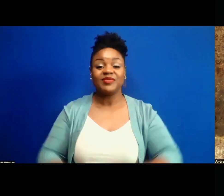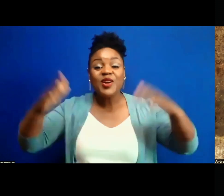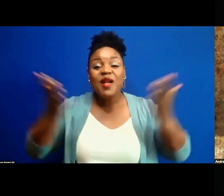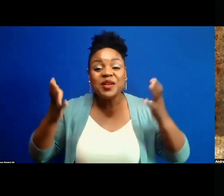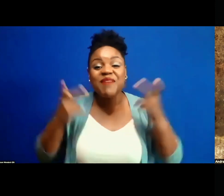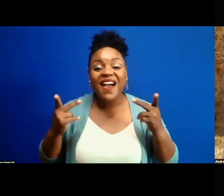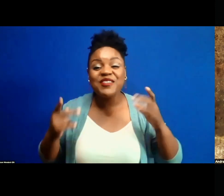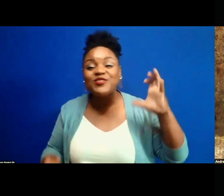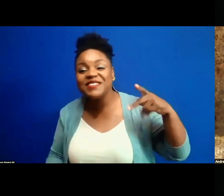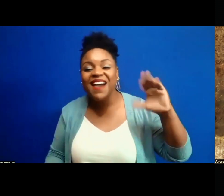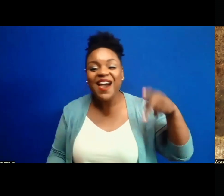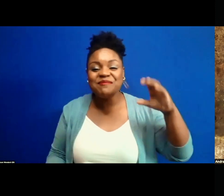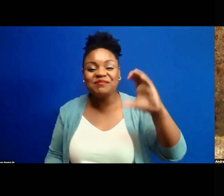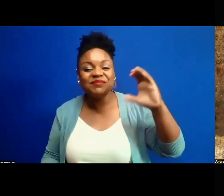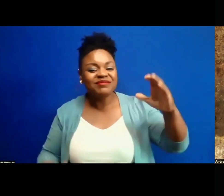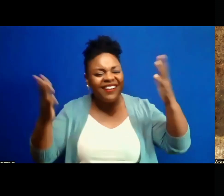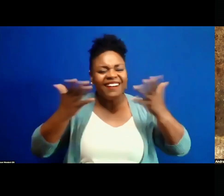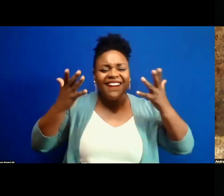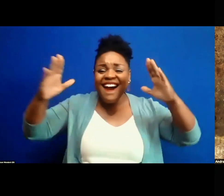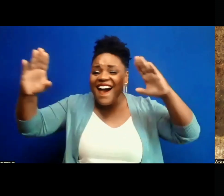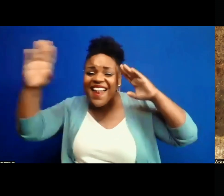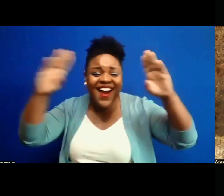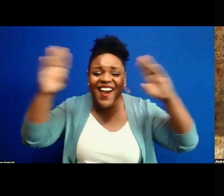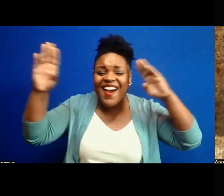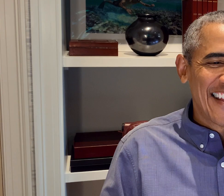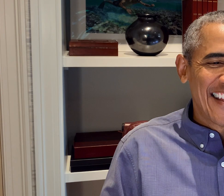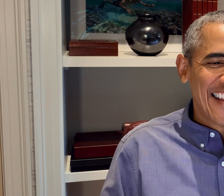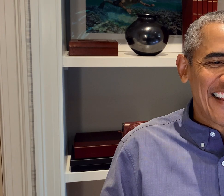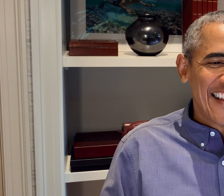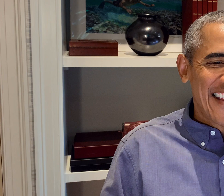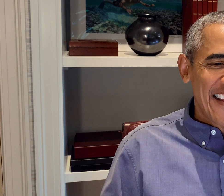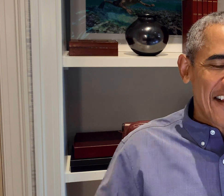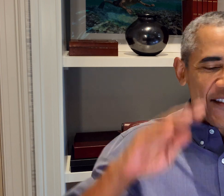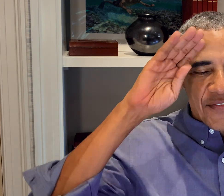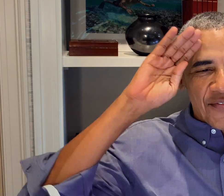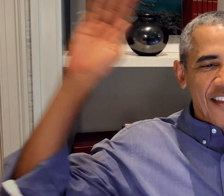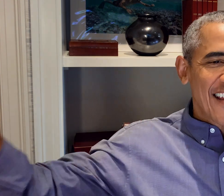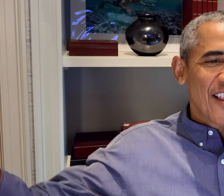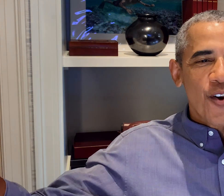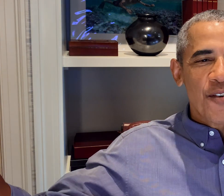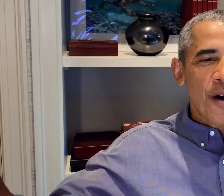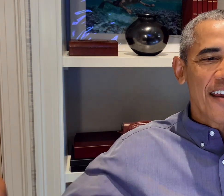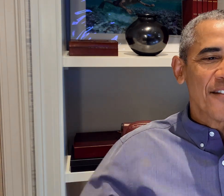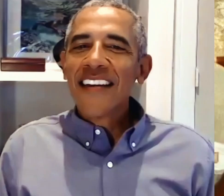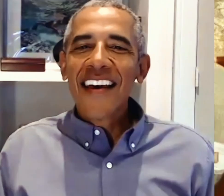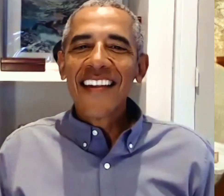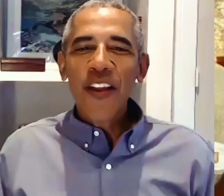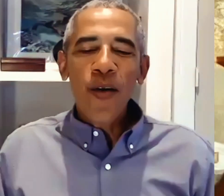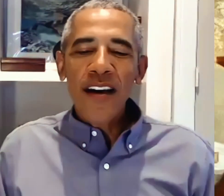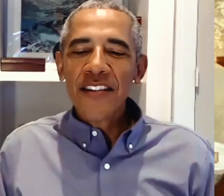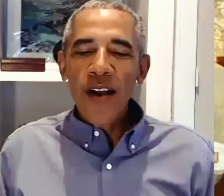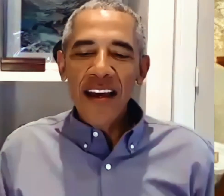Welcome back, Crip Campers, and a huge hello to President Barack Obama. Hello, everybody,